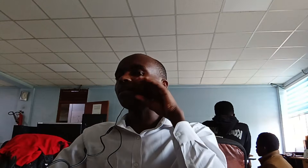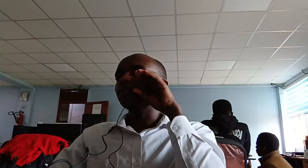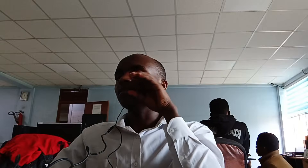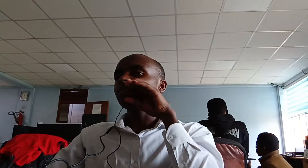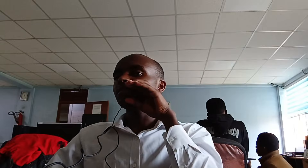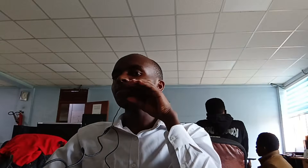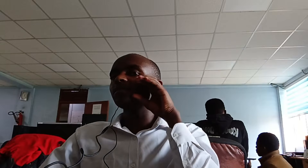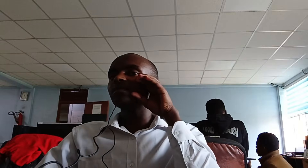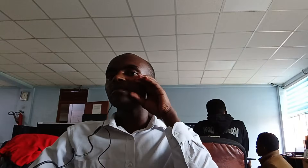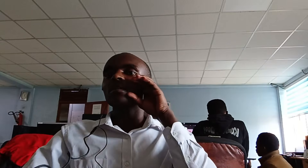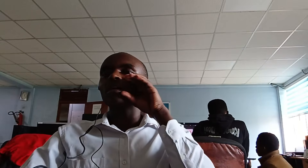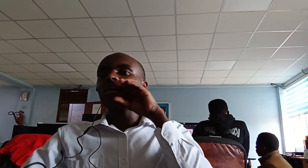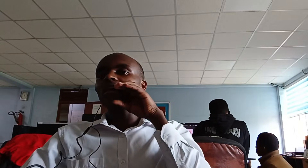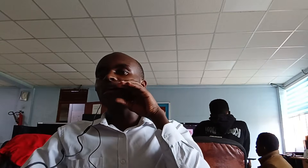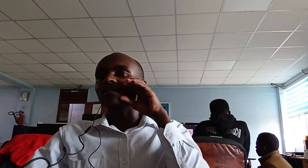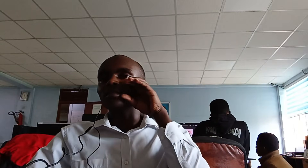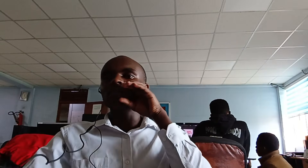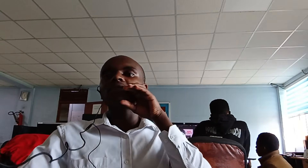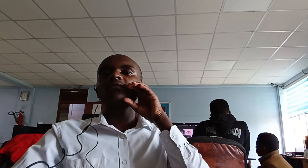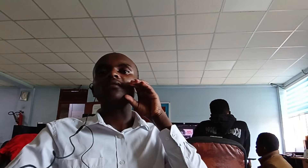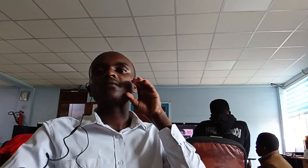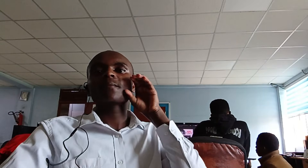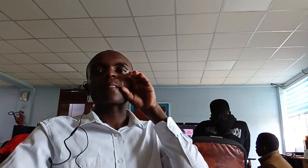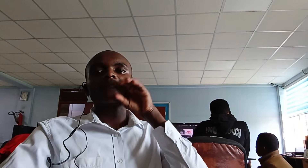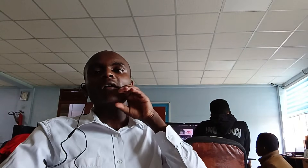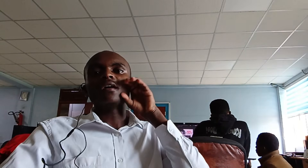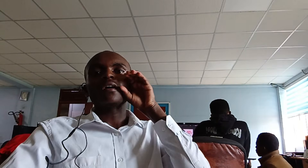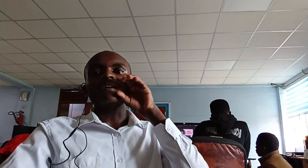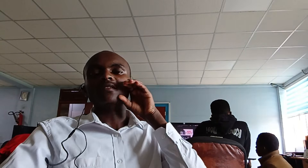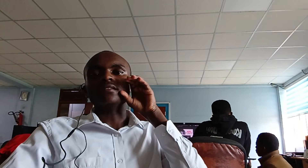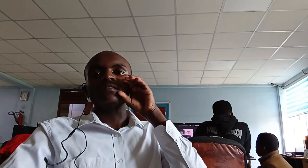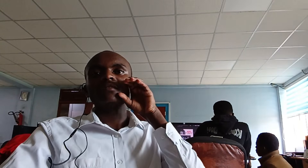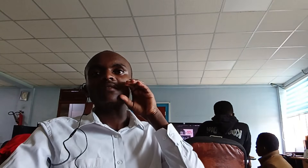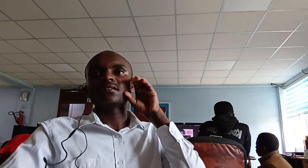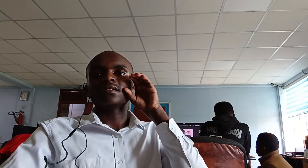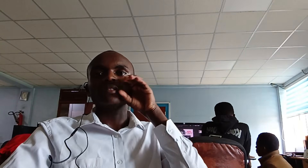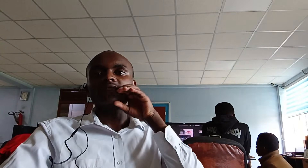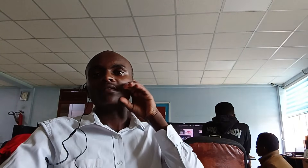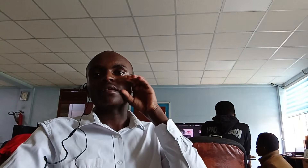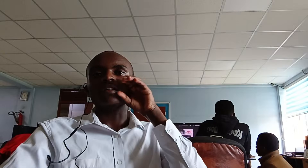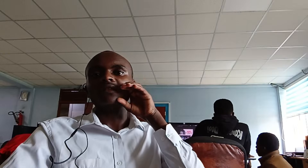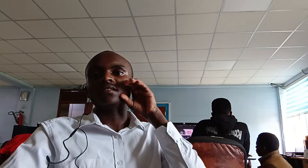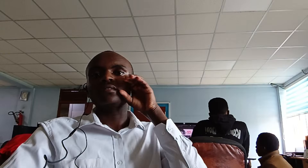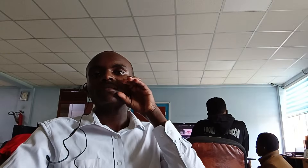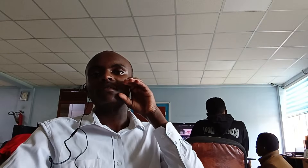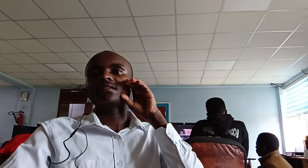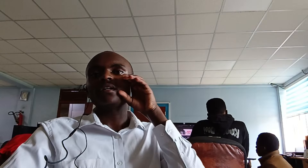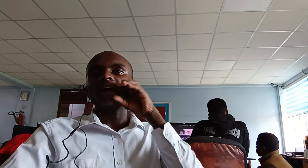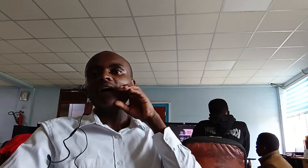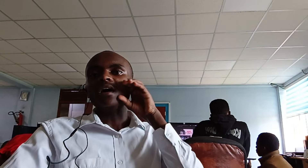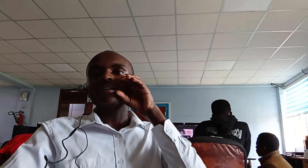cousin, cousin, cousin. The sign for cousin,